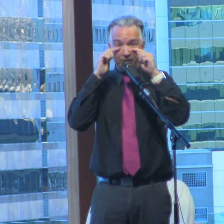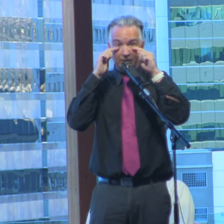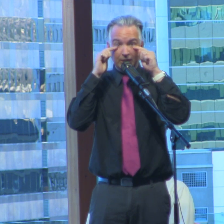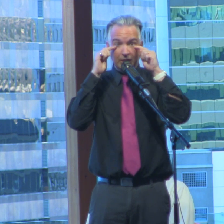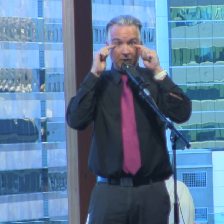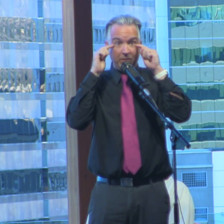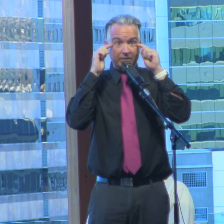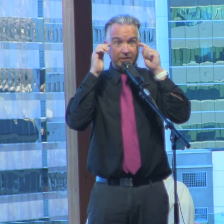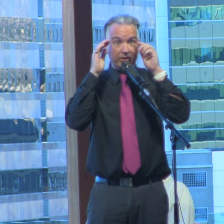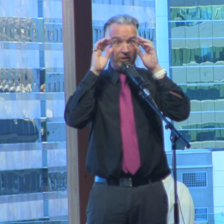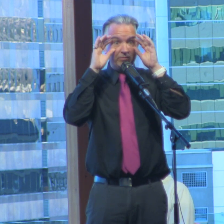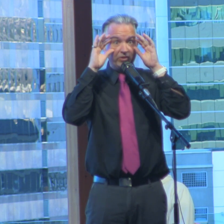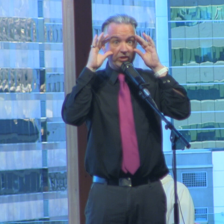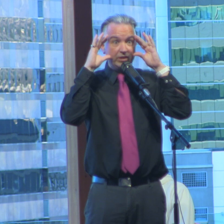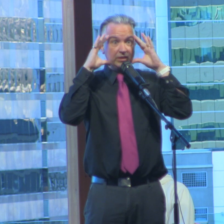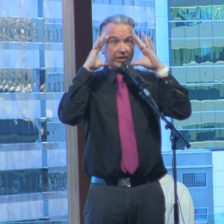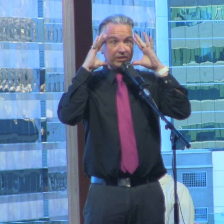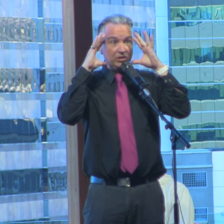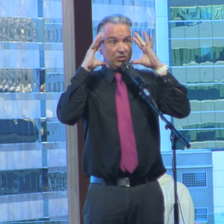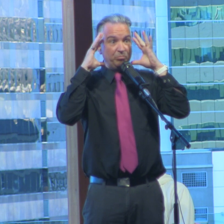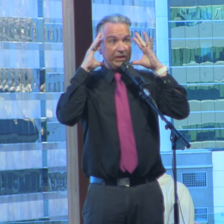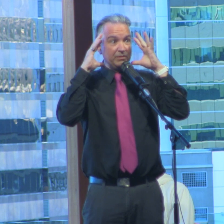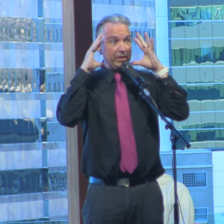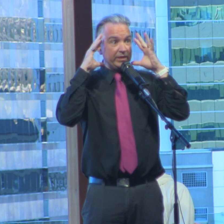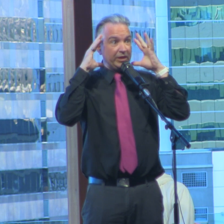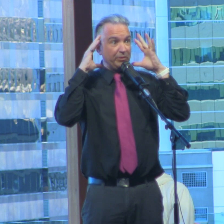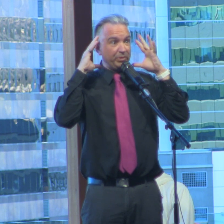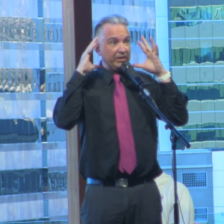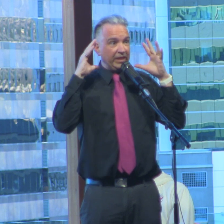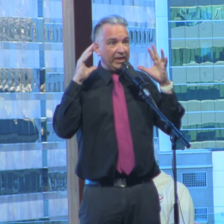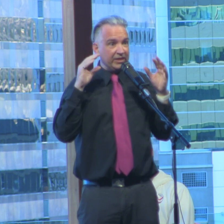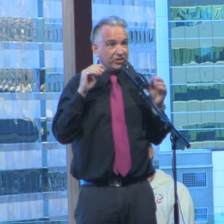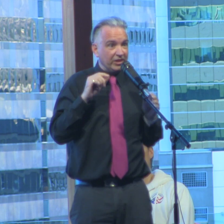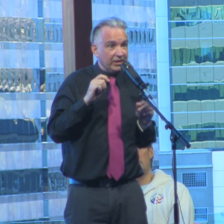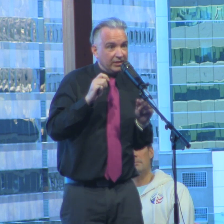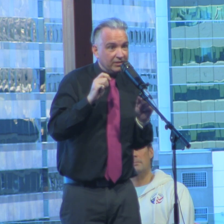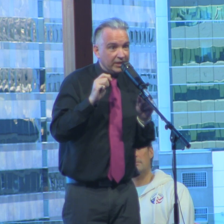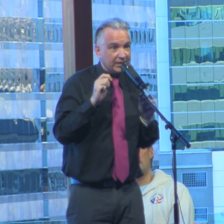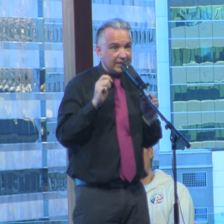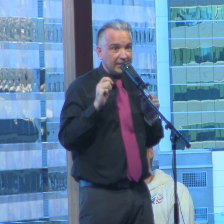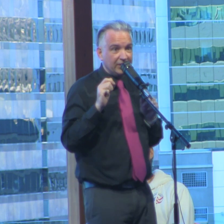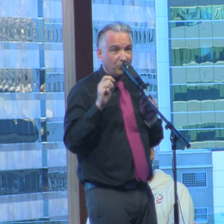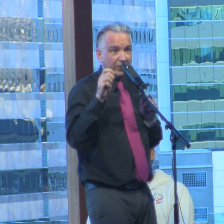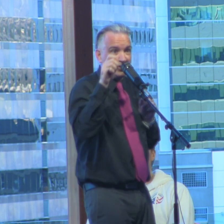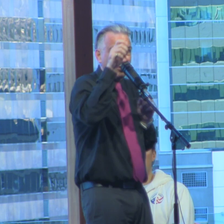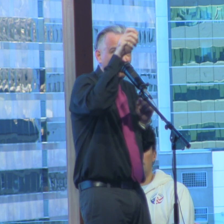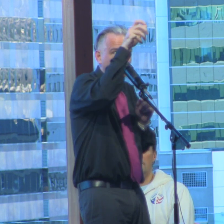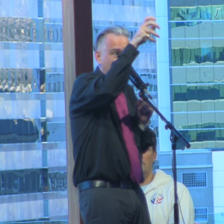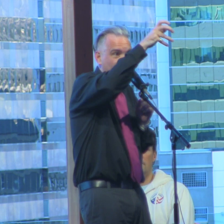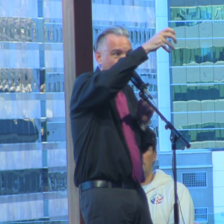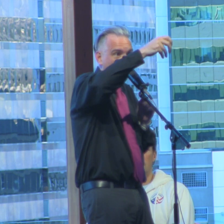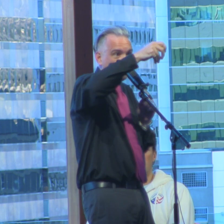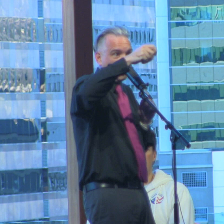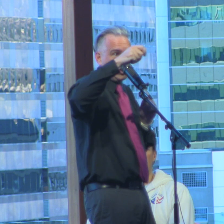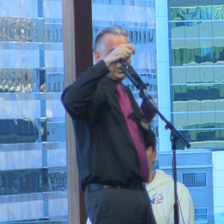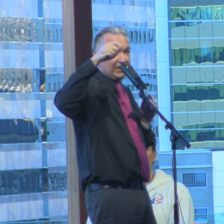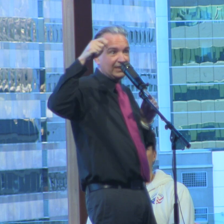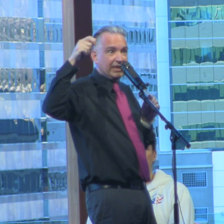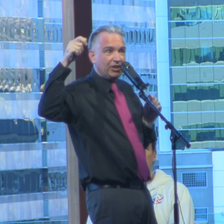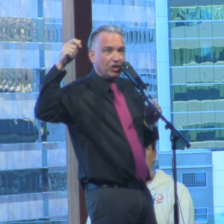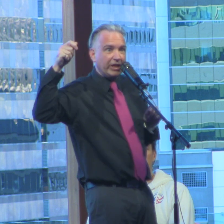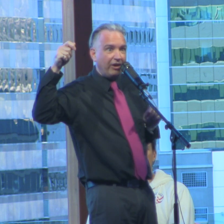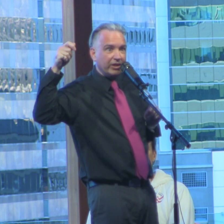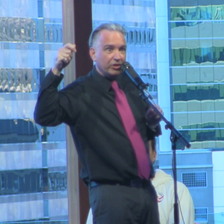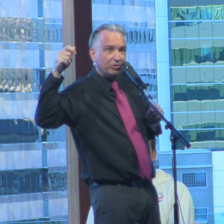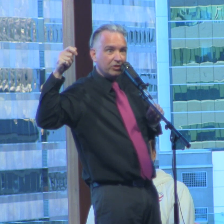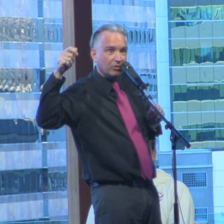really heavy mascara, very big makeup, and they sit in a window with a drapey curtain, and